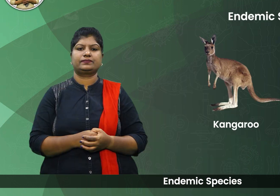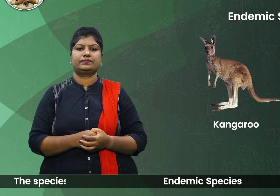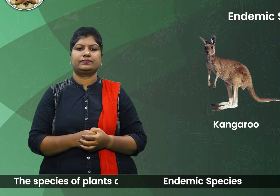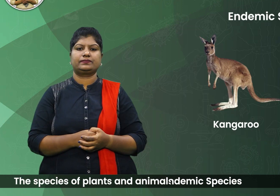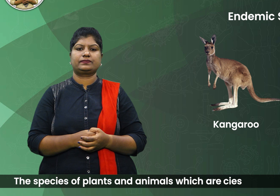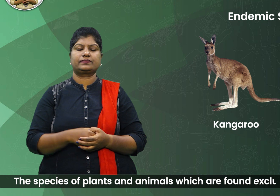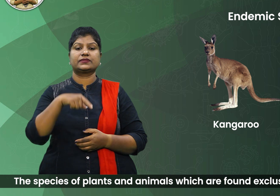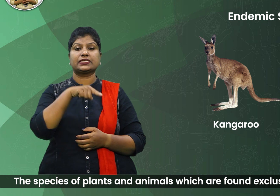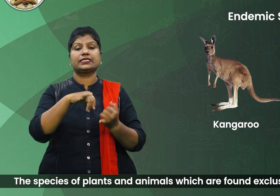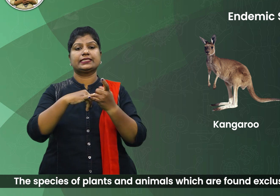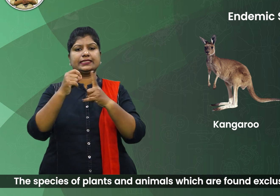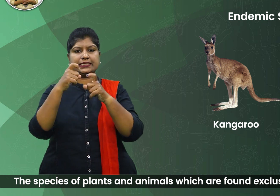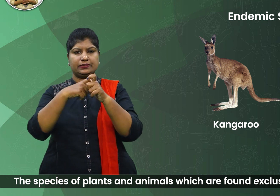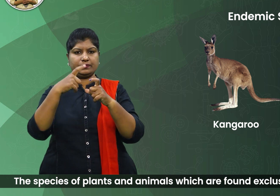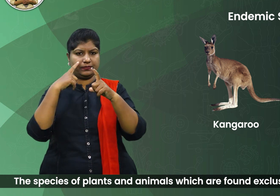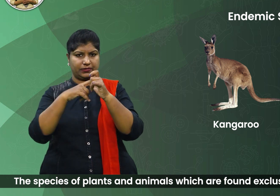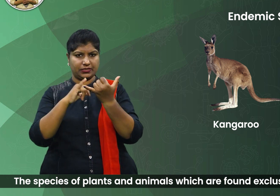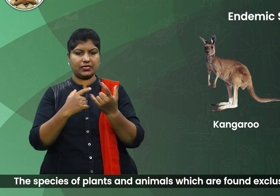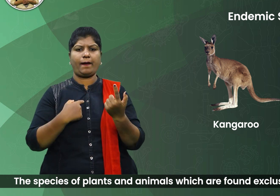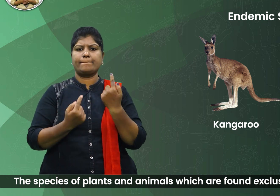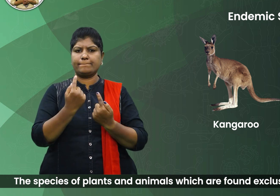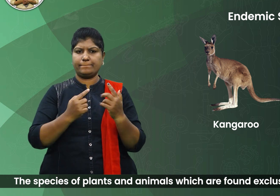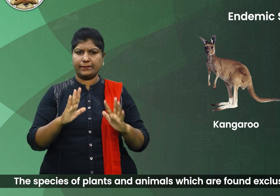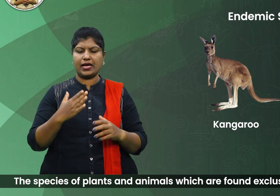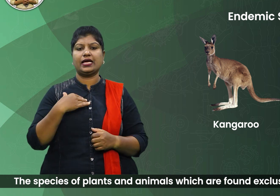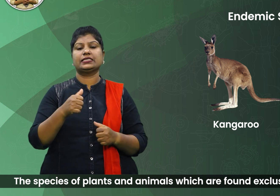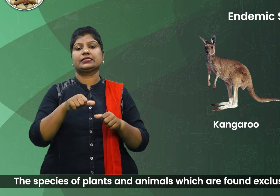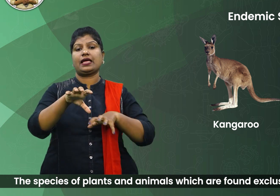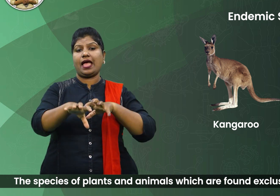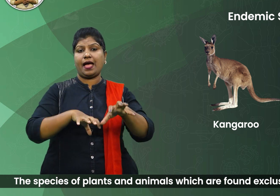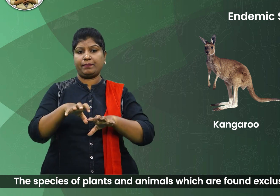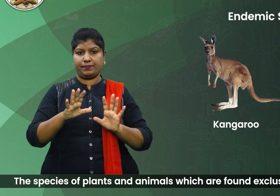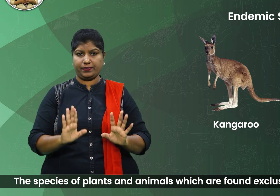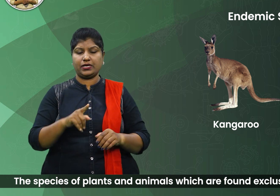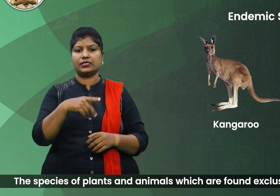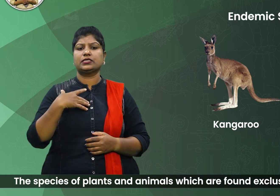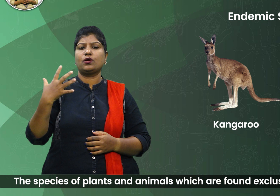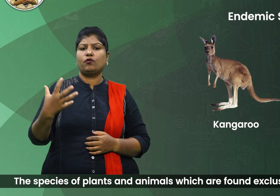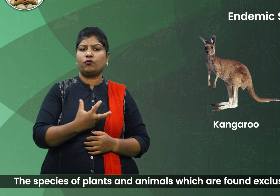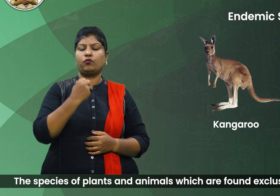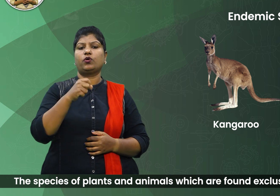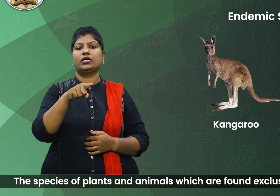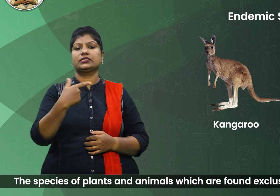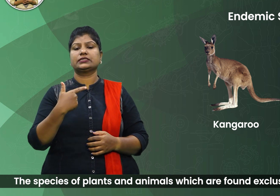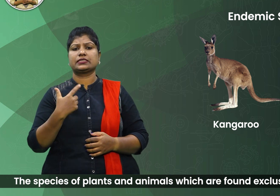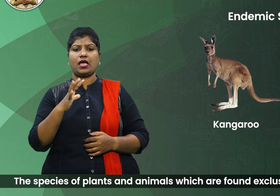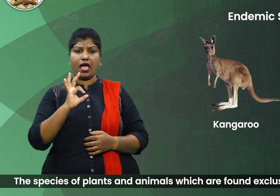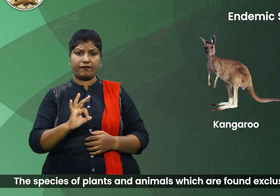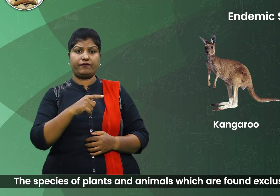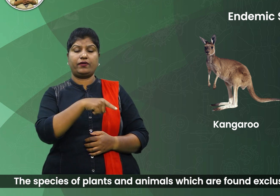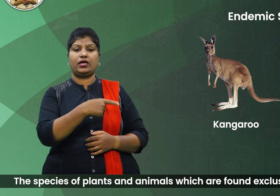The species of plants and animals which are found exclusively in a particular